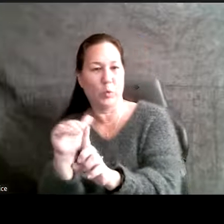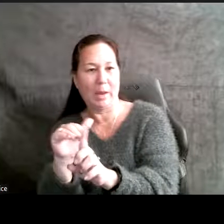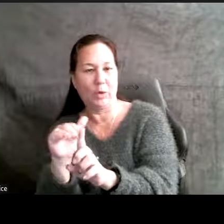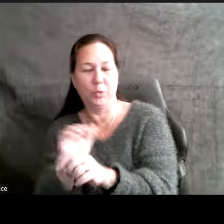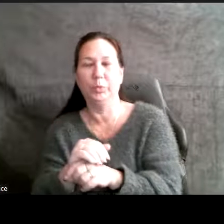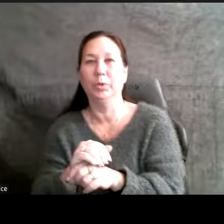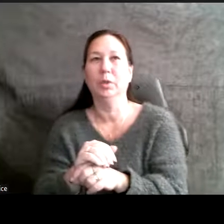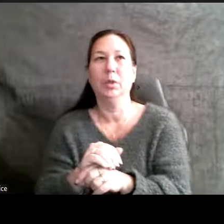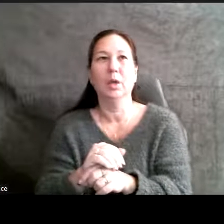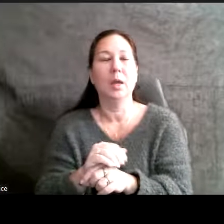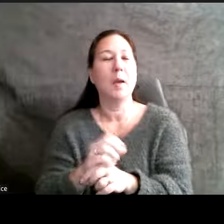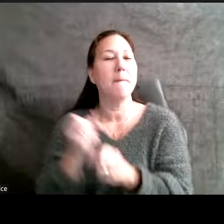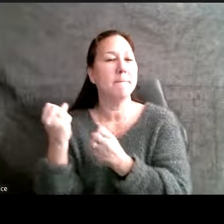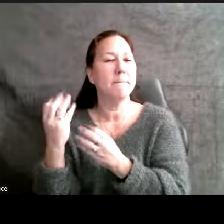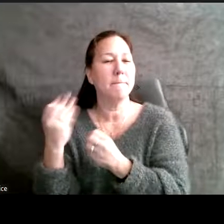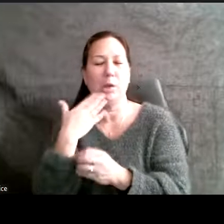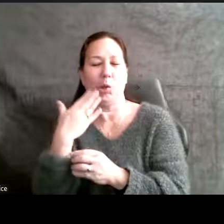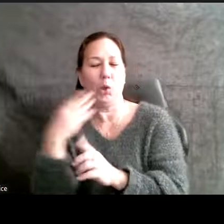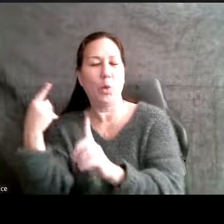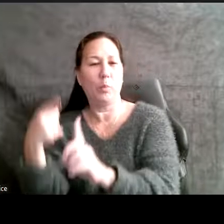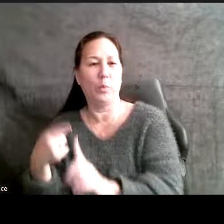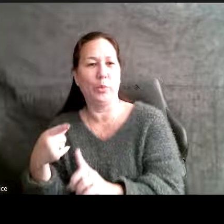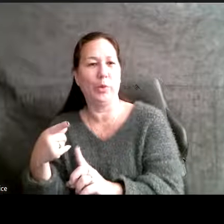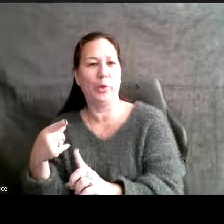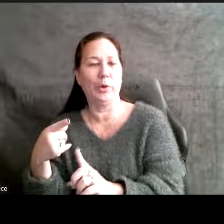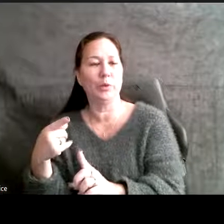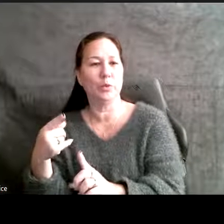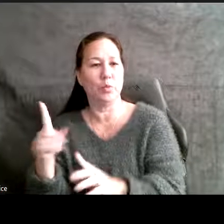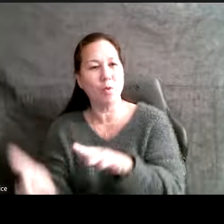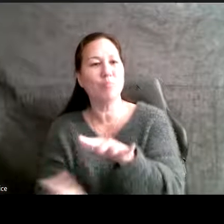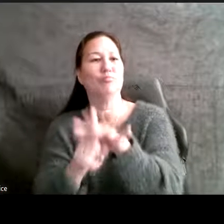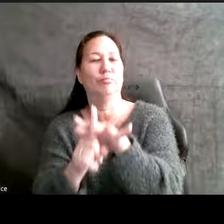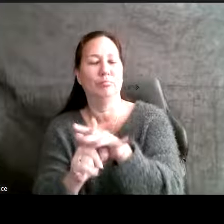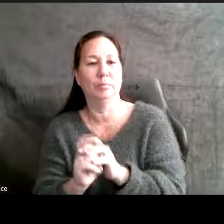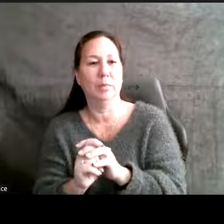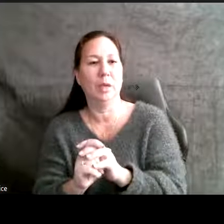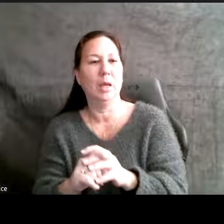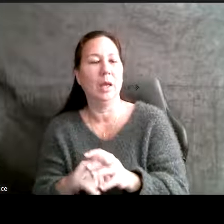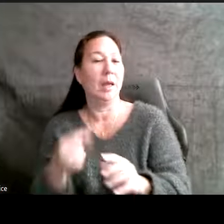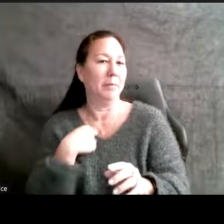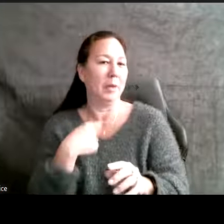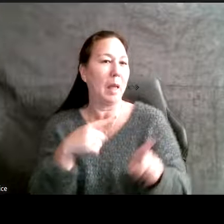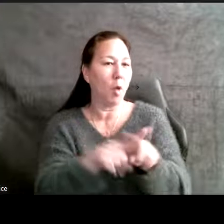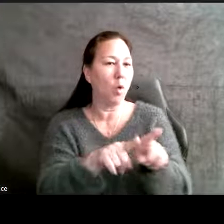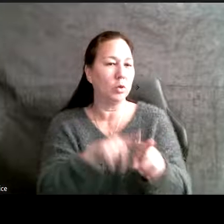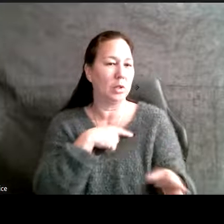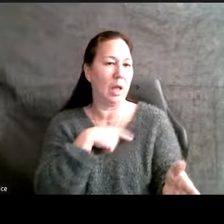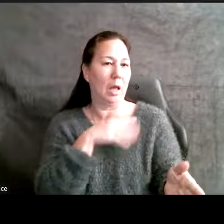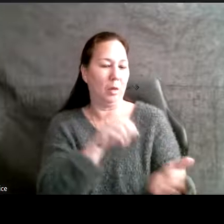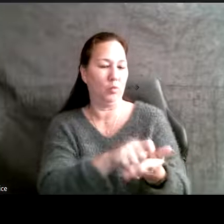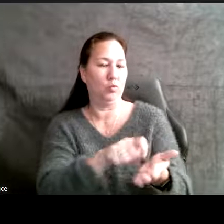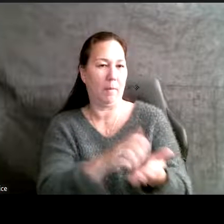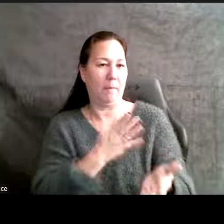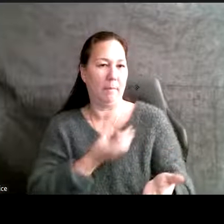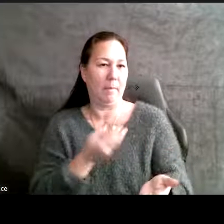Several good points were brought up. I'll be taking notes on this discussion so that we can put together